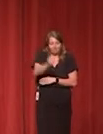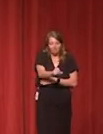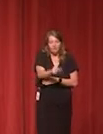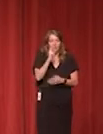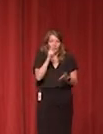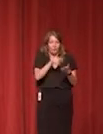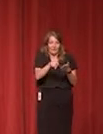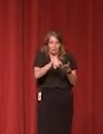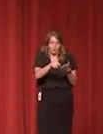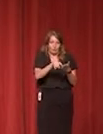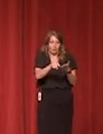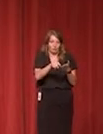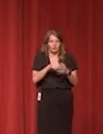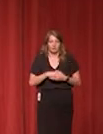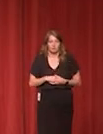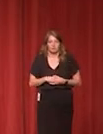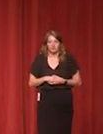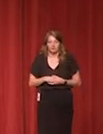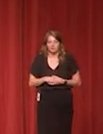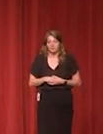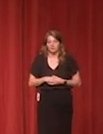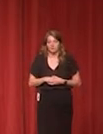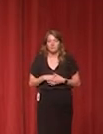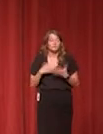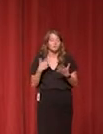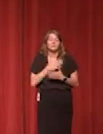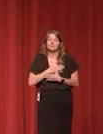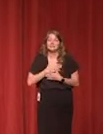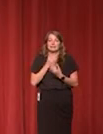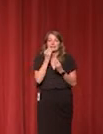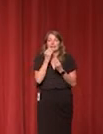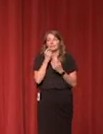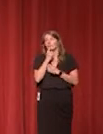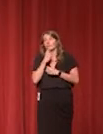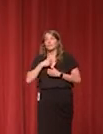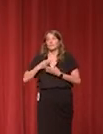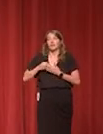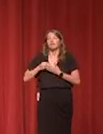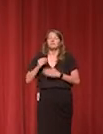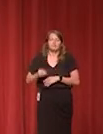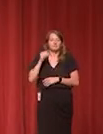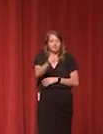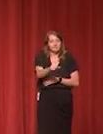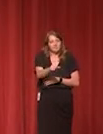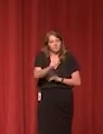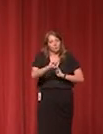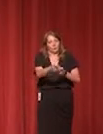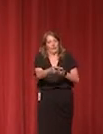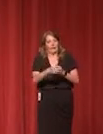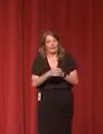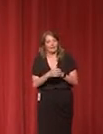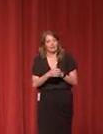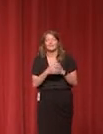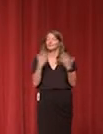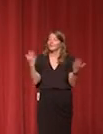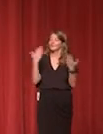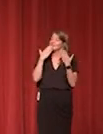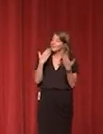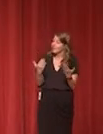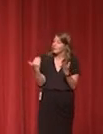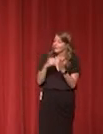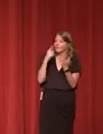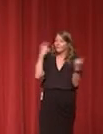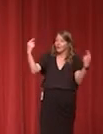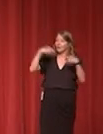research, the donor. So please consider donating to the program. And I really want to thank you again for being